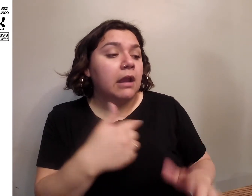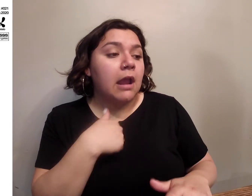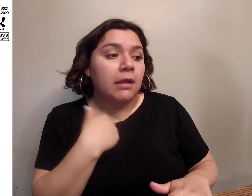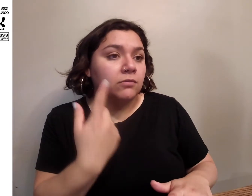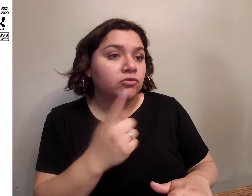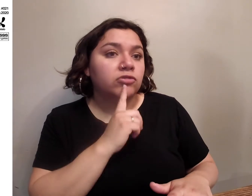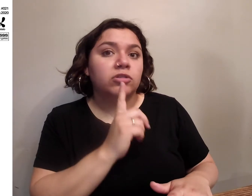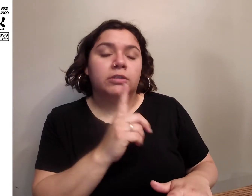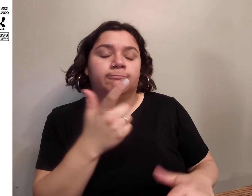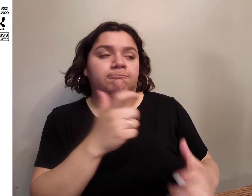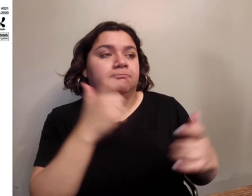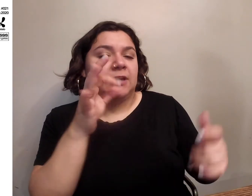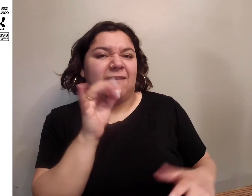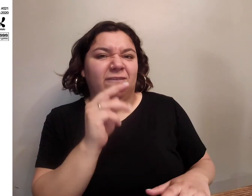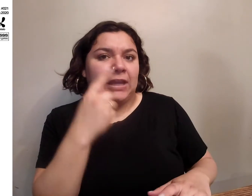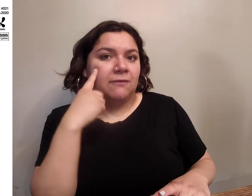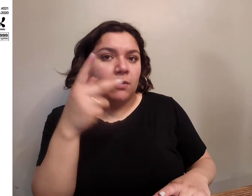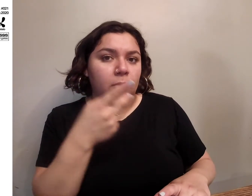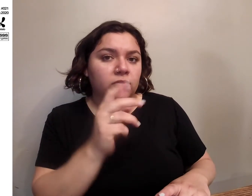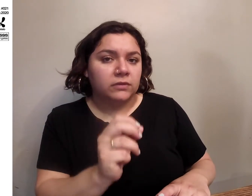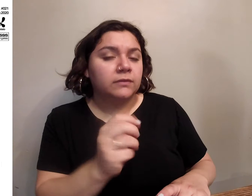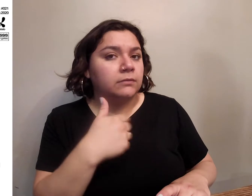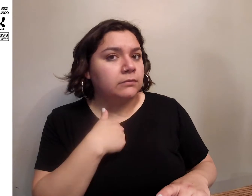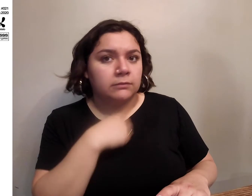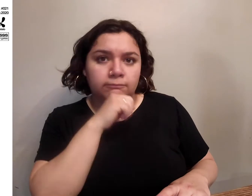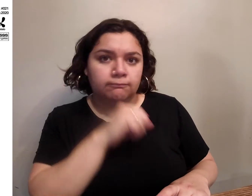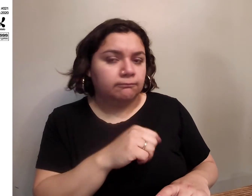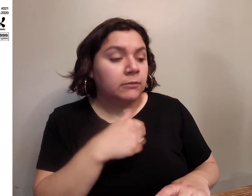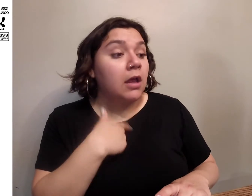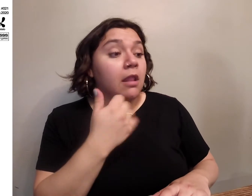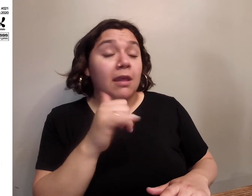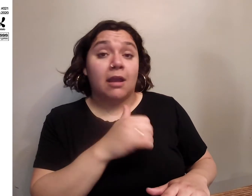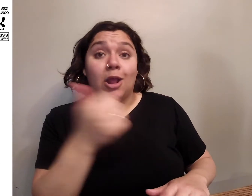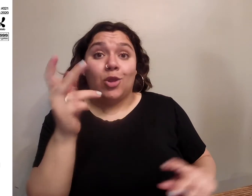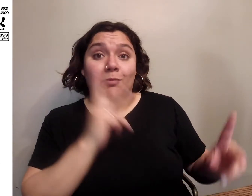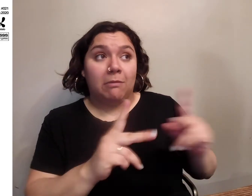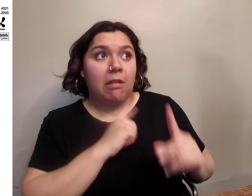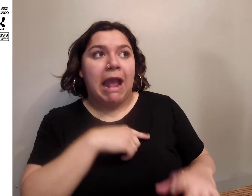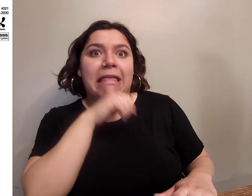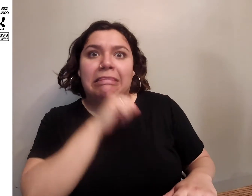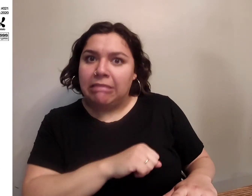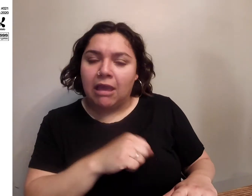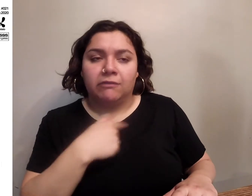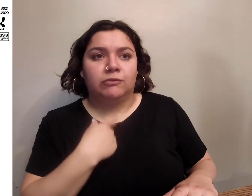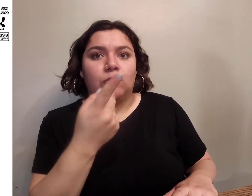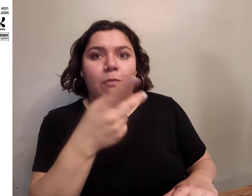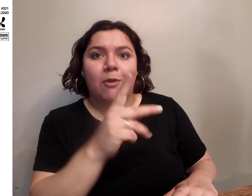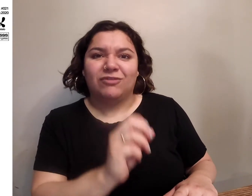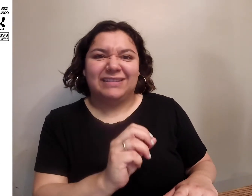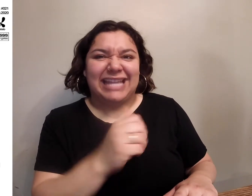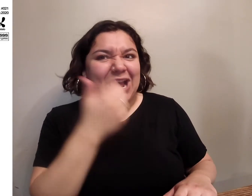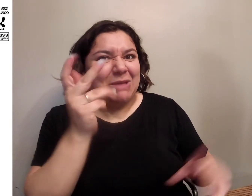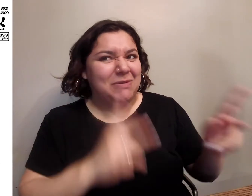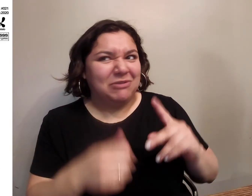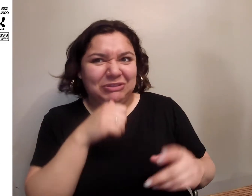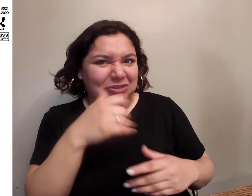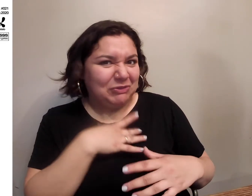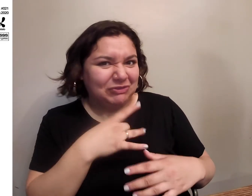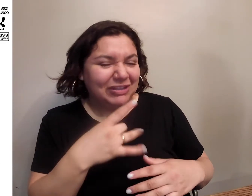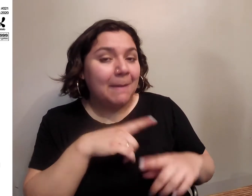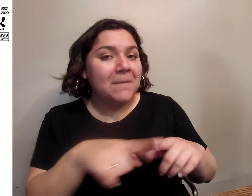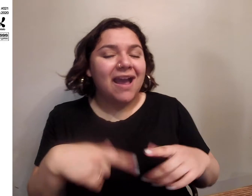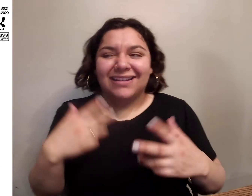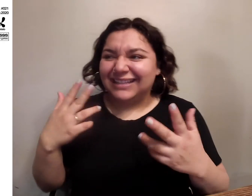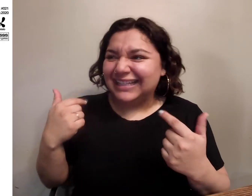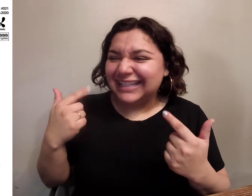a huge fan of the post office, and unlike many people, I love going to the post office. I love the